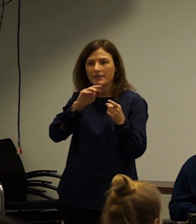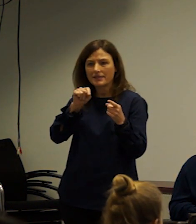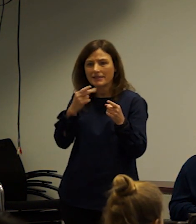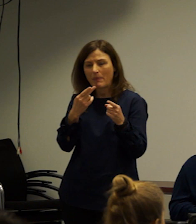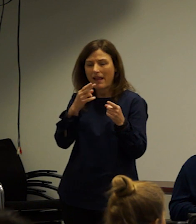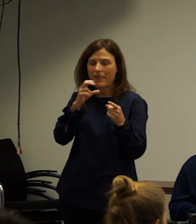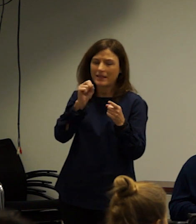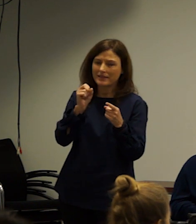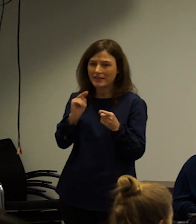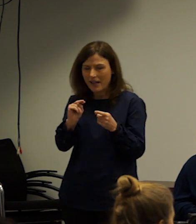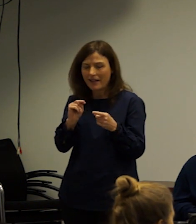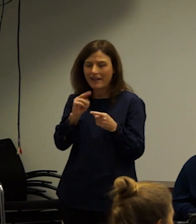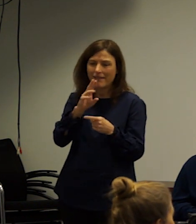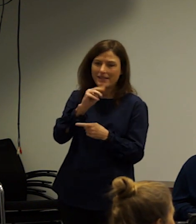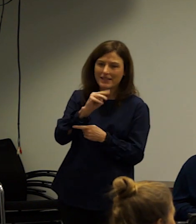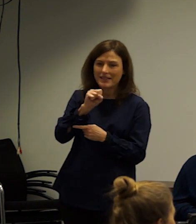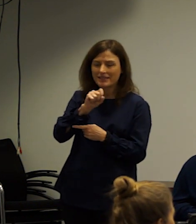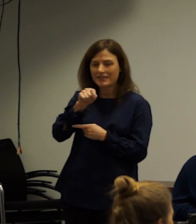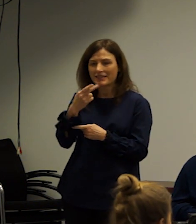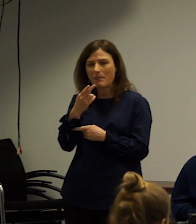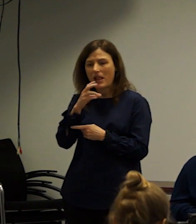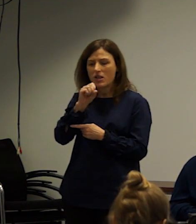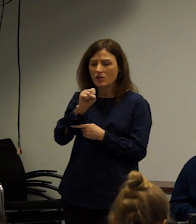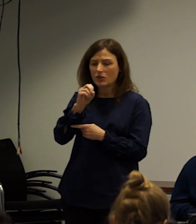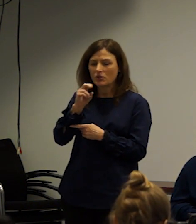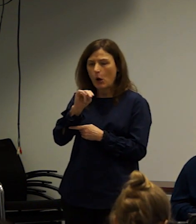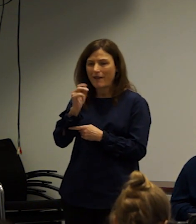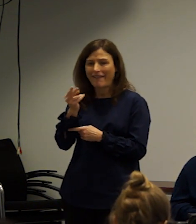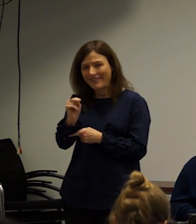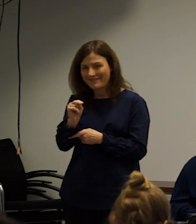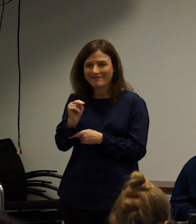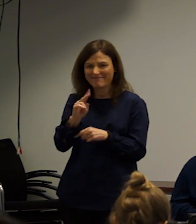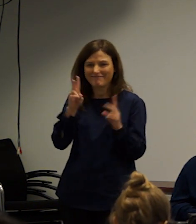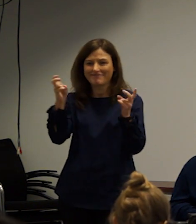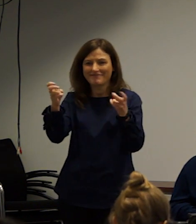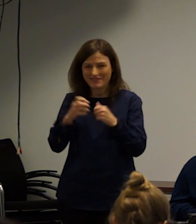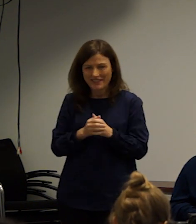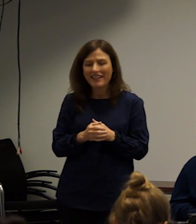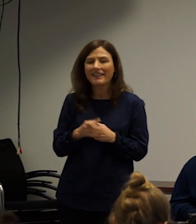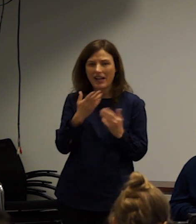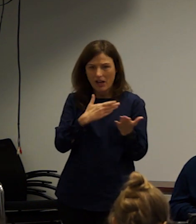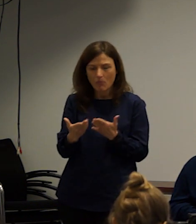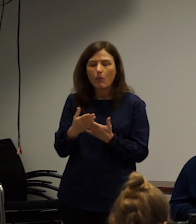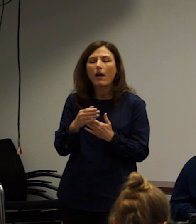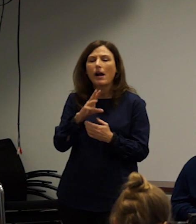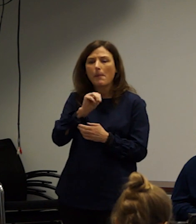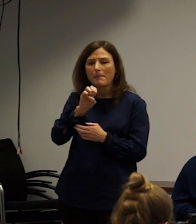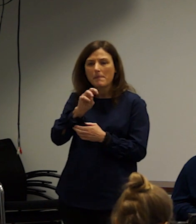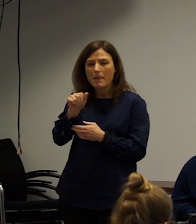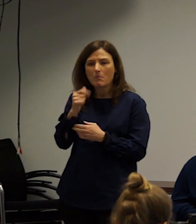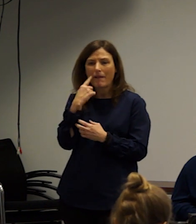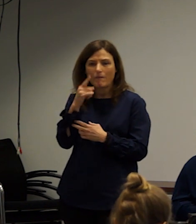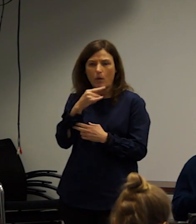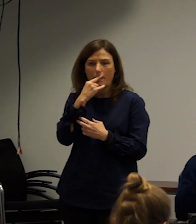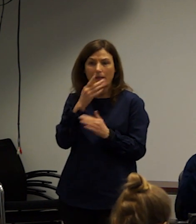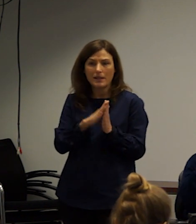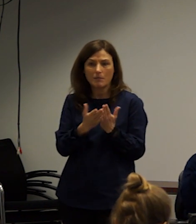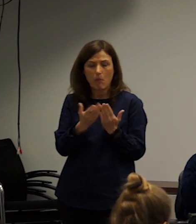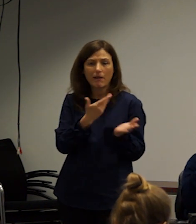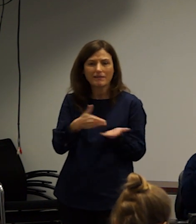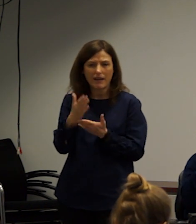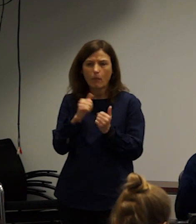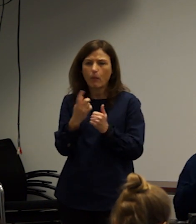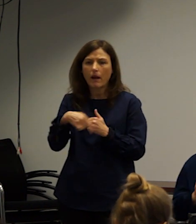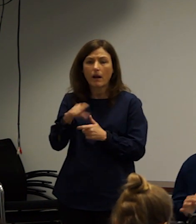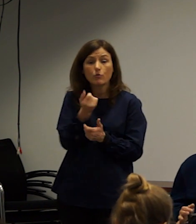Mr. Smithsonian Smithson, he did bring some MEMA for Kids books in here. There's a stack of them back there. So take a few with you and take a look at